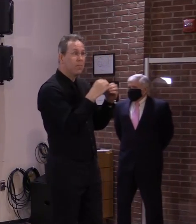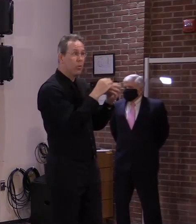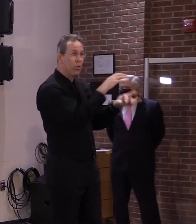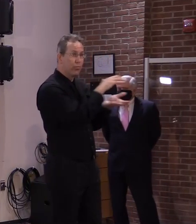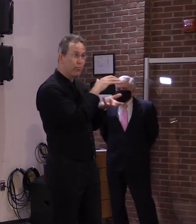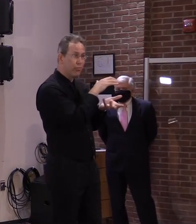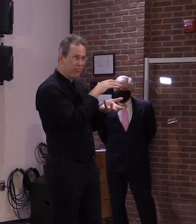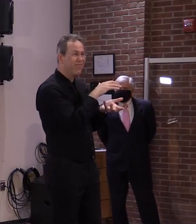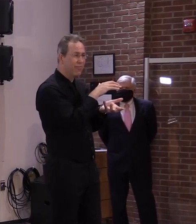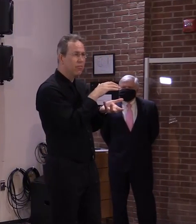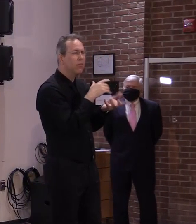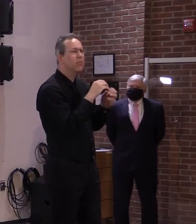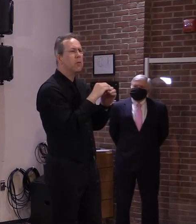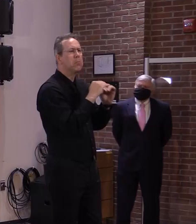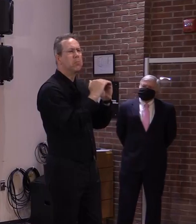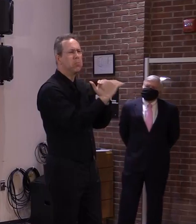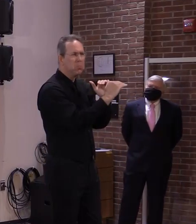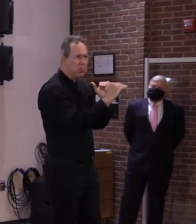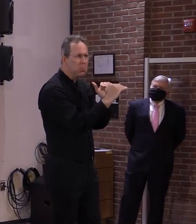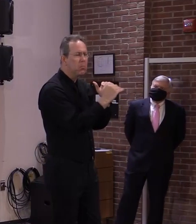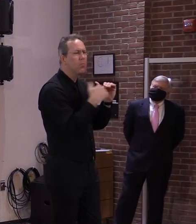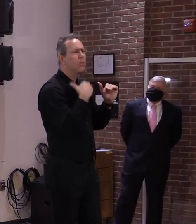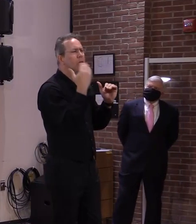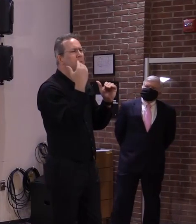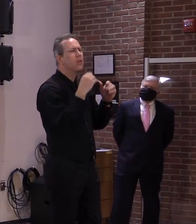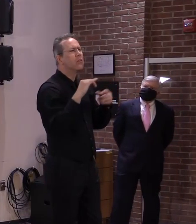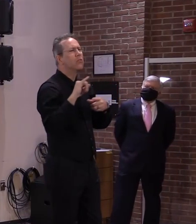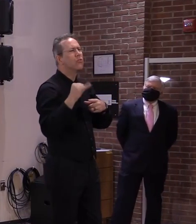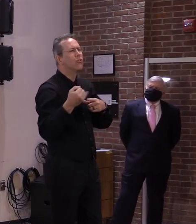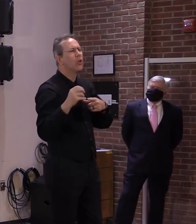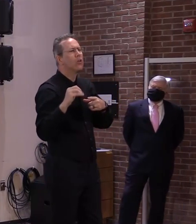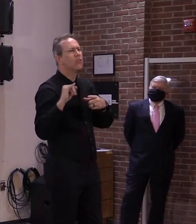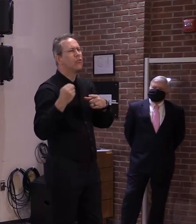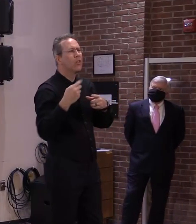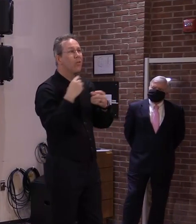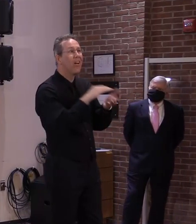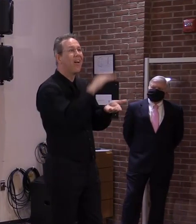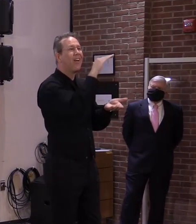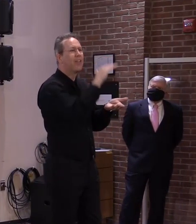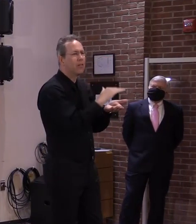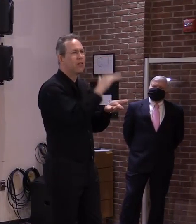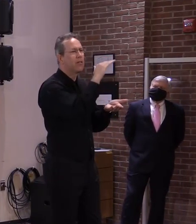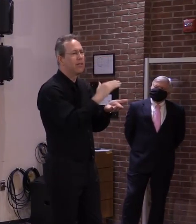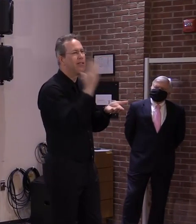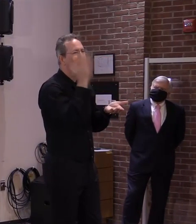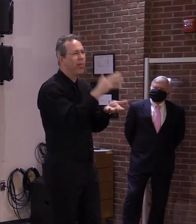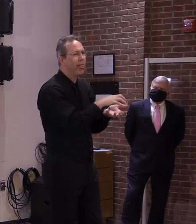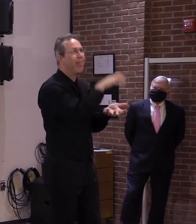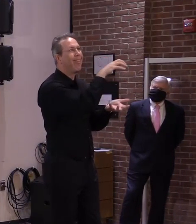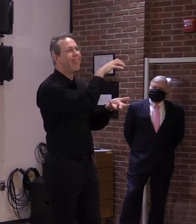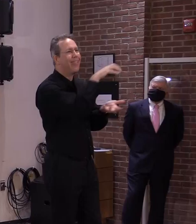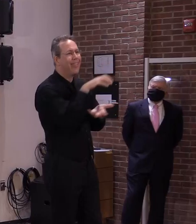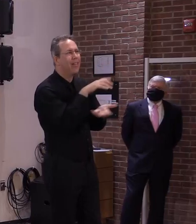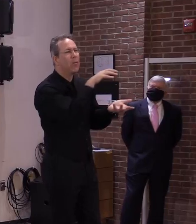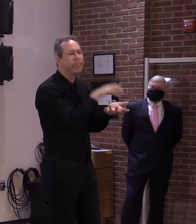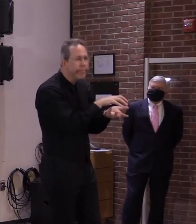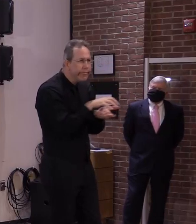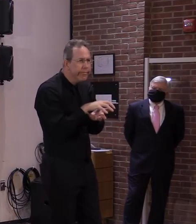J&J to fluctuate both up and down over the next couple of weeks. They just don't have a good